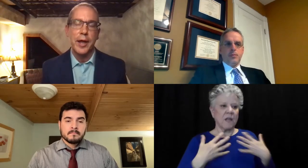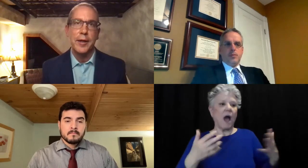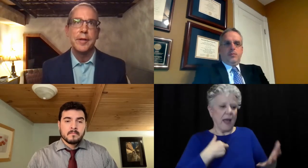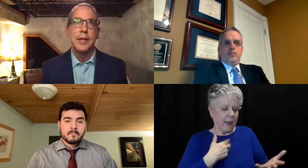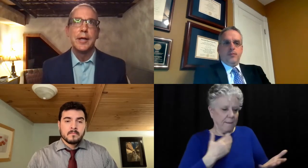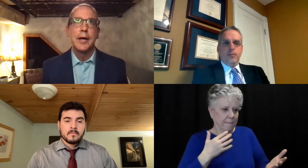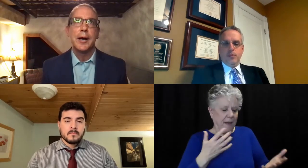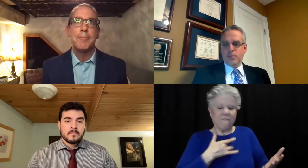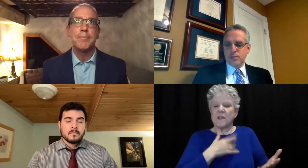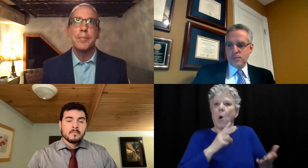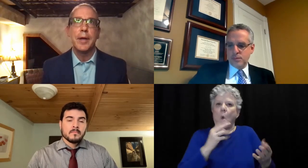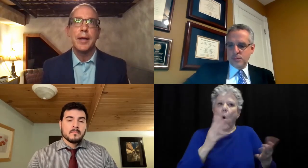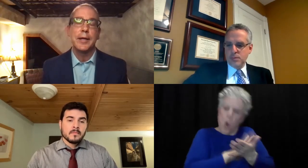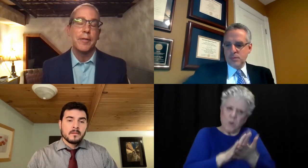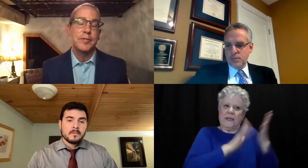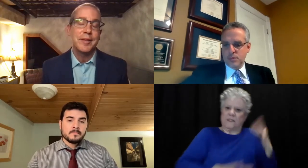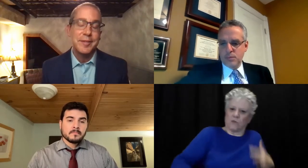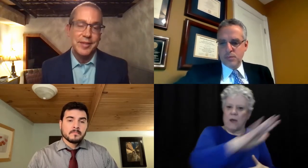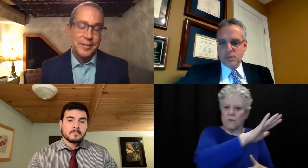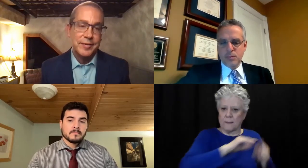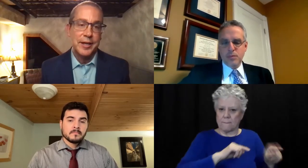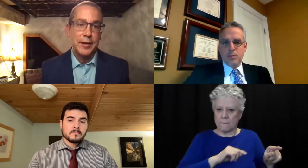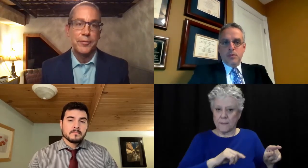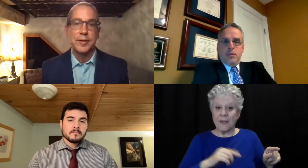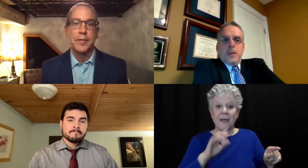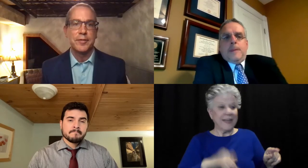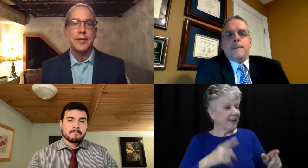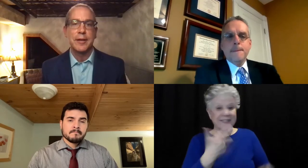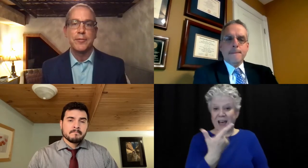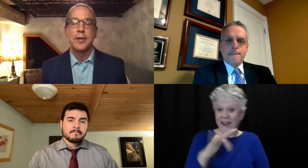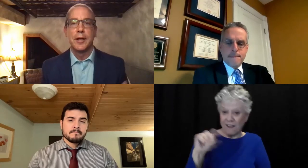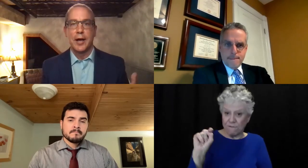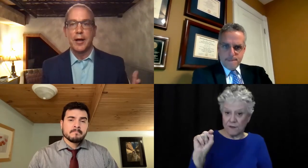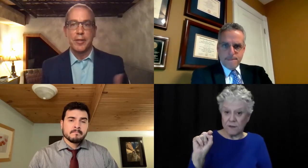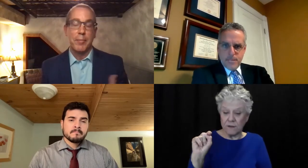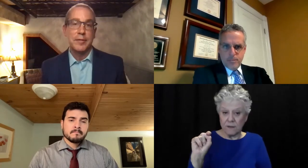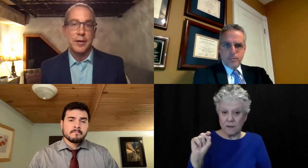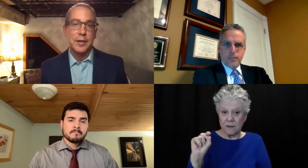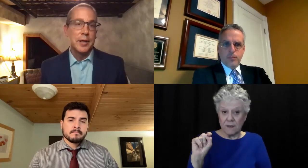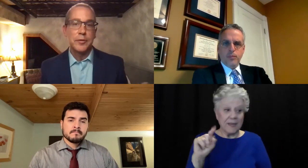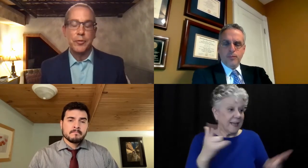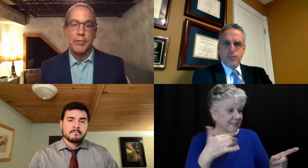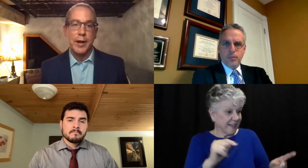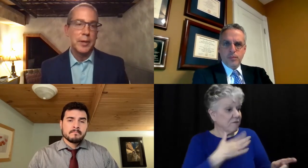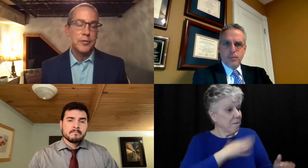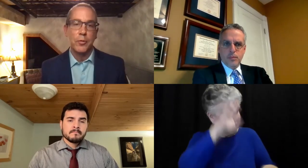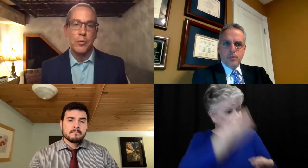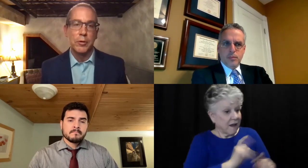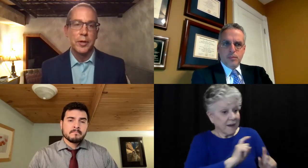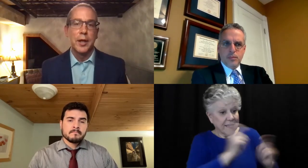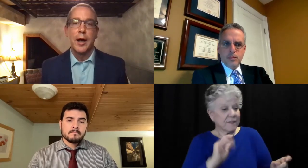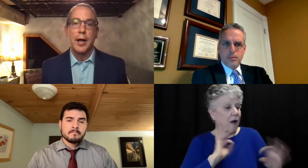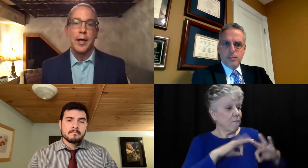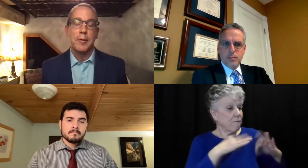ground. And, you know, this is a gift. This is a gift that my son is to our family, to the